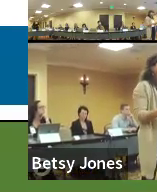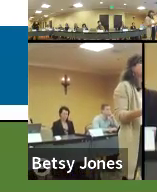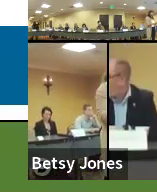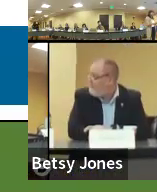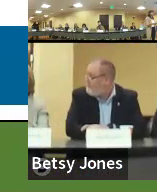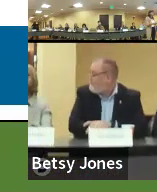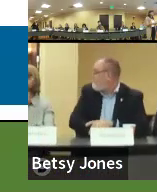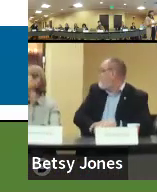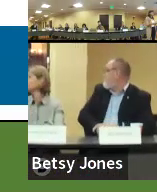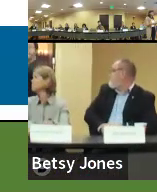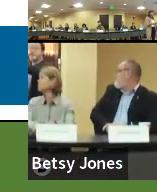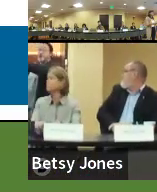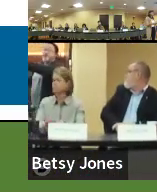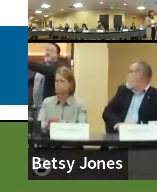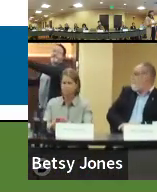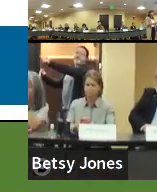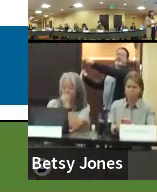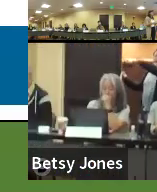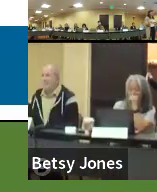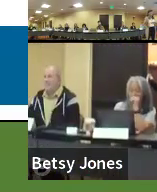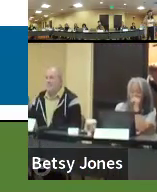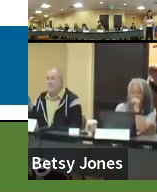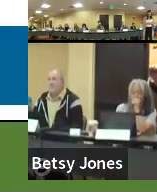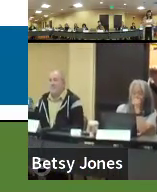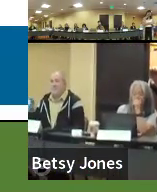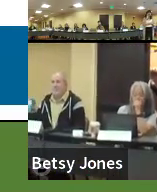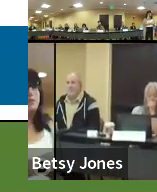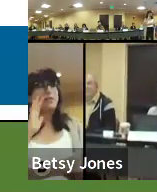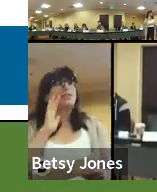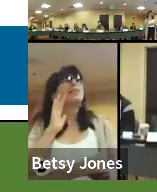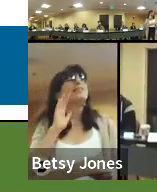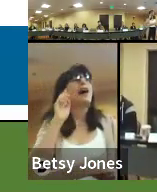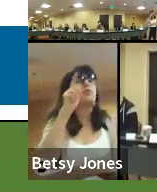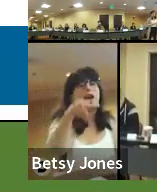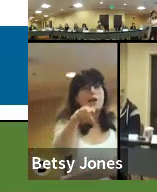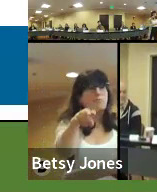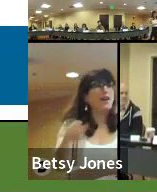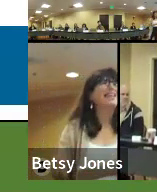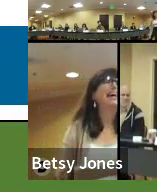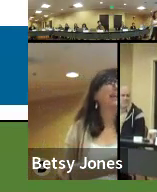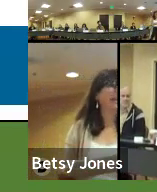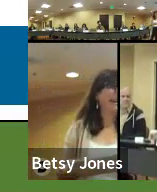Yeah, they texted and said that it's when you turn to face this way that it's hard for people on Zoom to hear you. I will